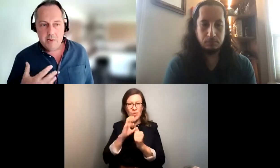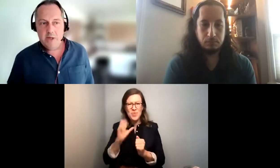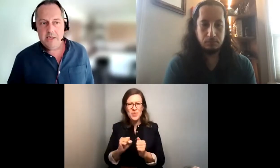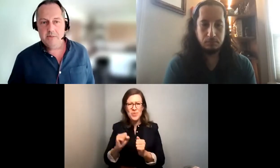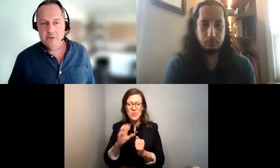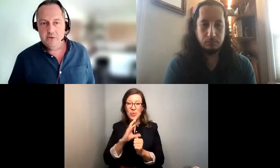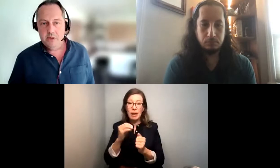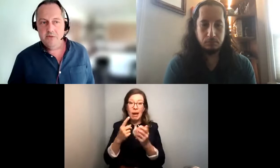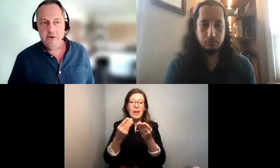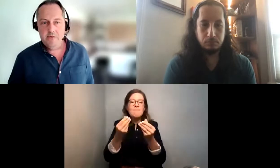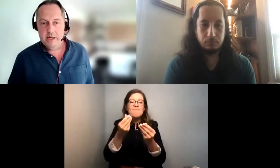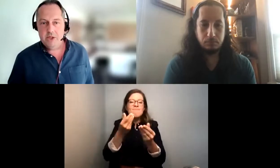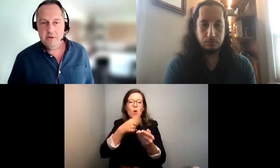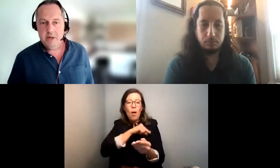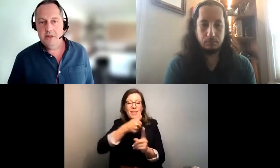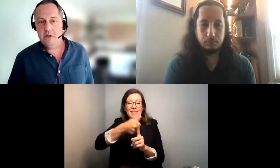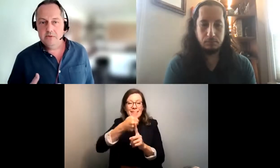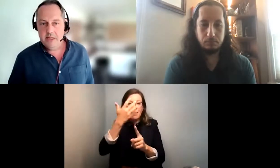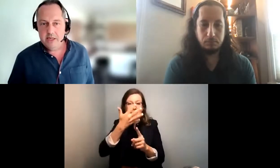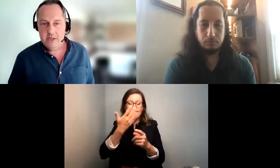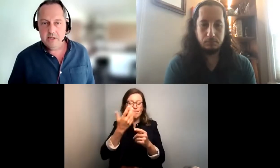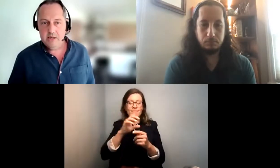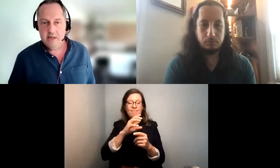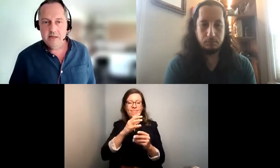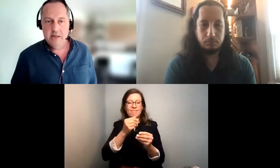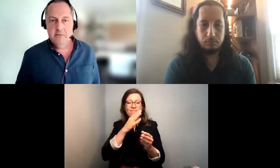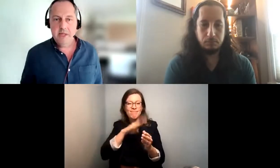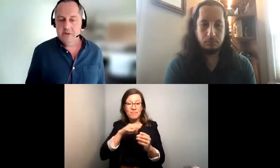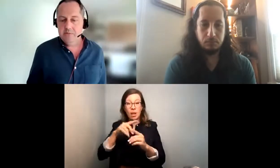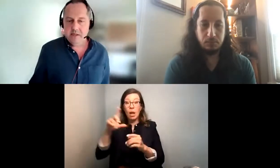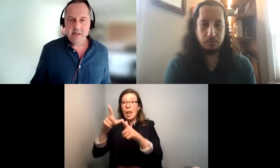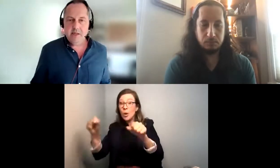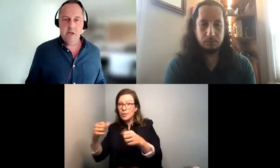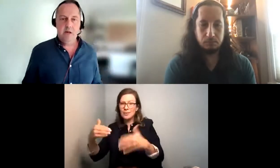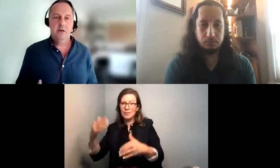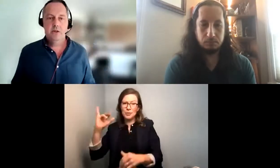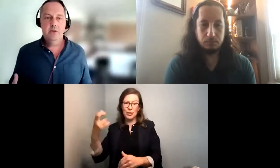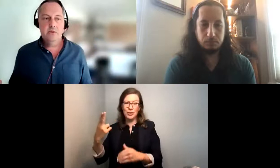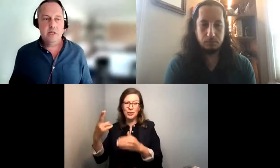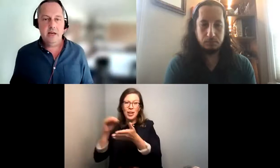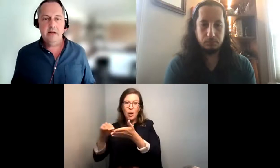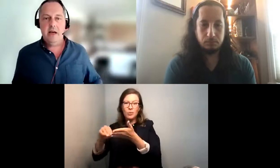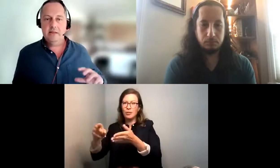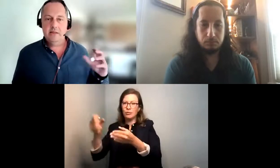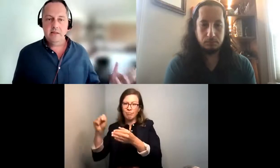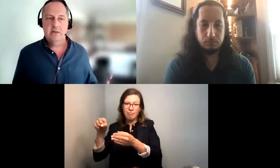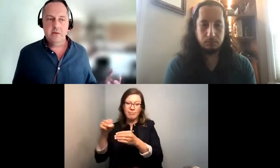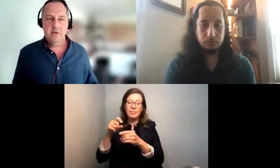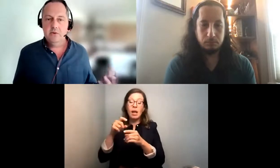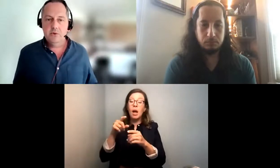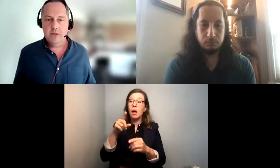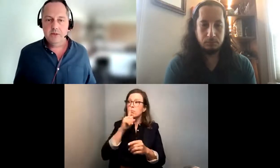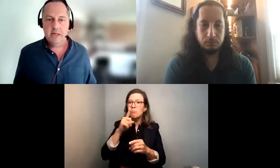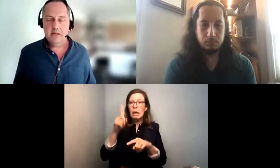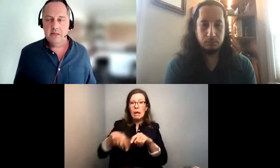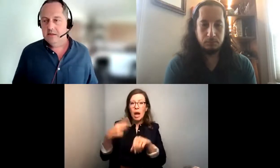from a linguistic point of view, it's very rich, and there's lots of annotation there. But that doesn't mean to say that we can't use that and still